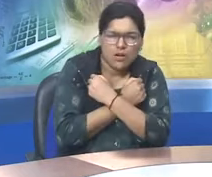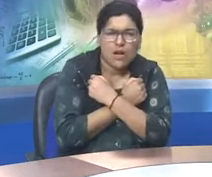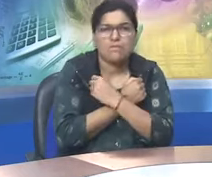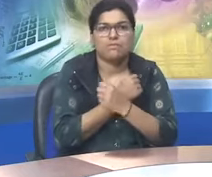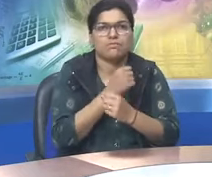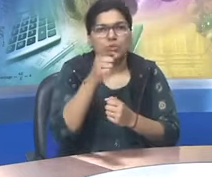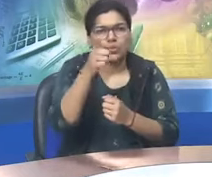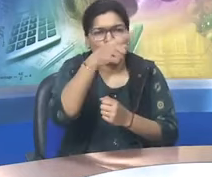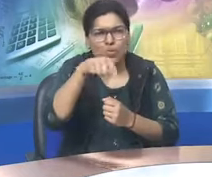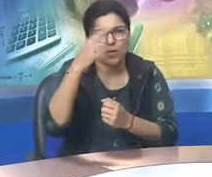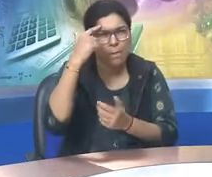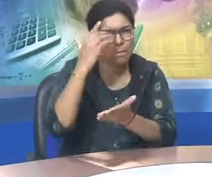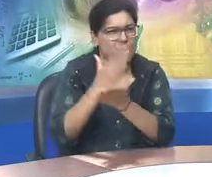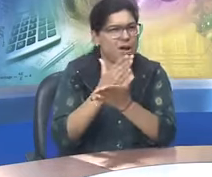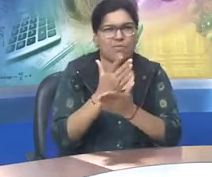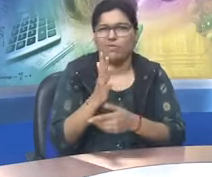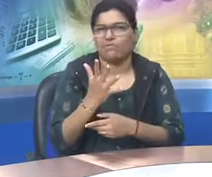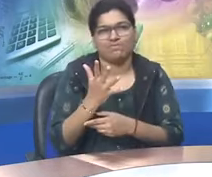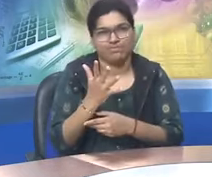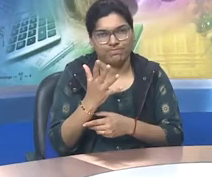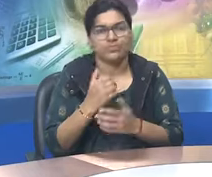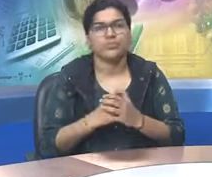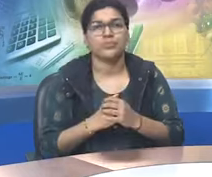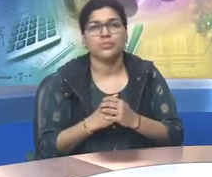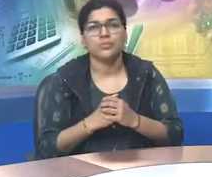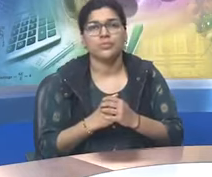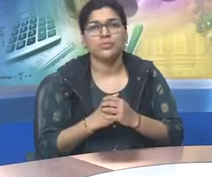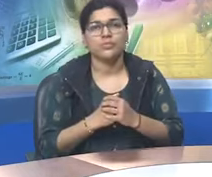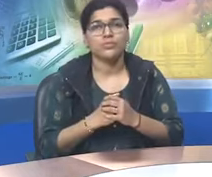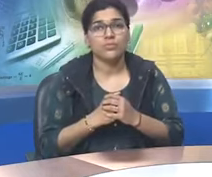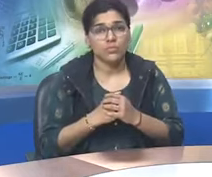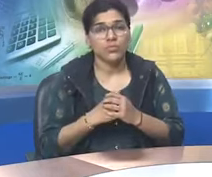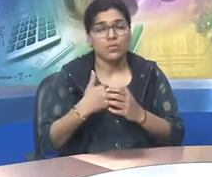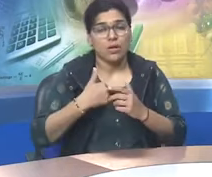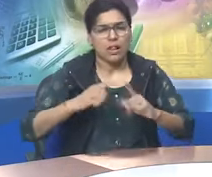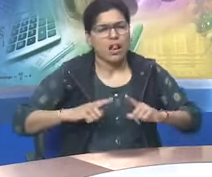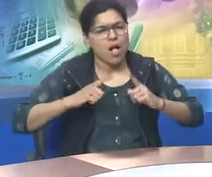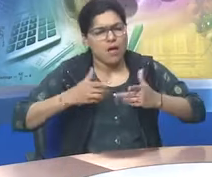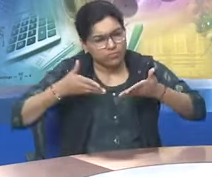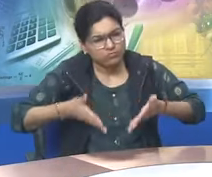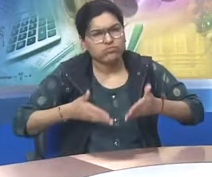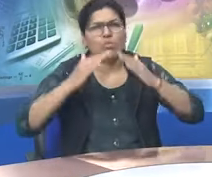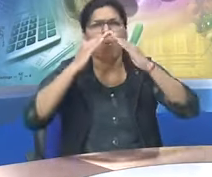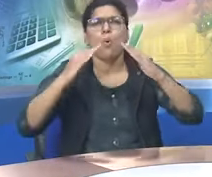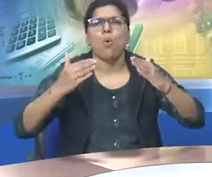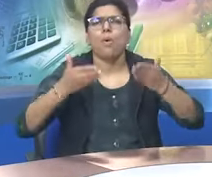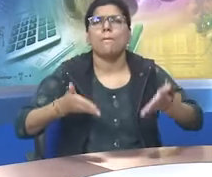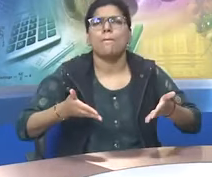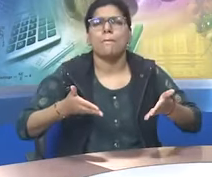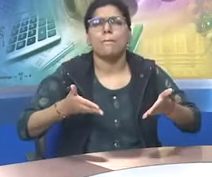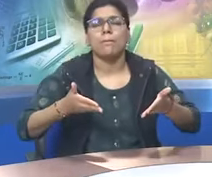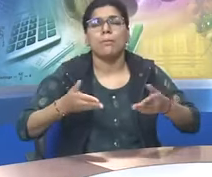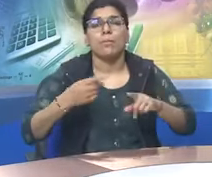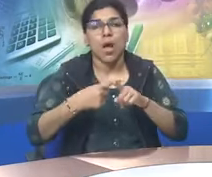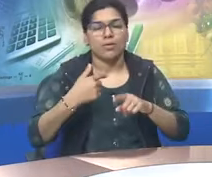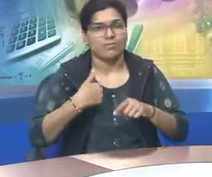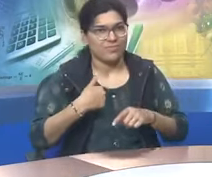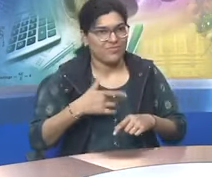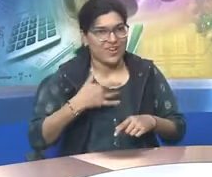are, you cannot believe, darling, can you, that I lived in such a house and